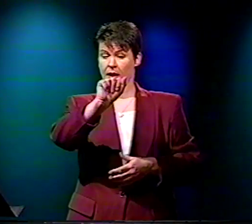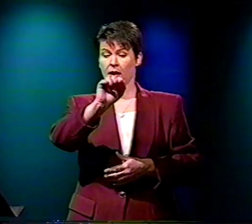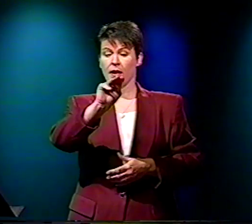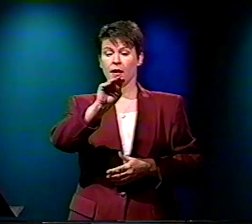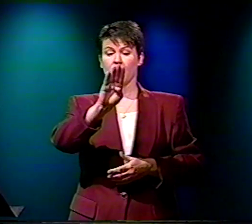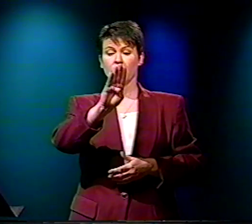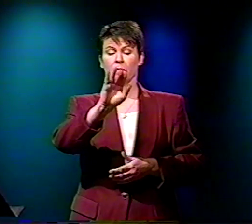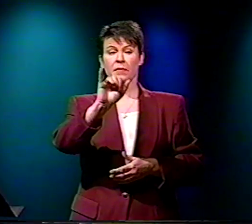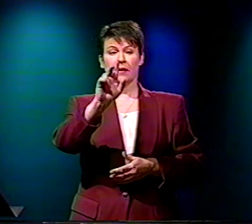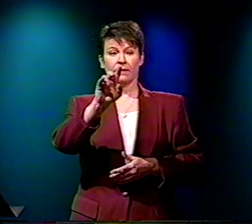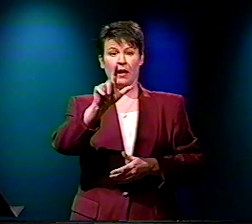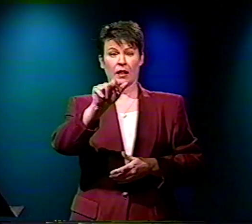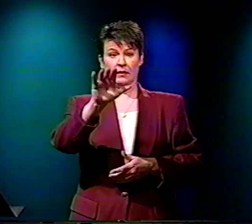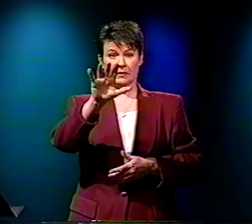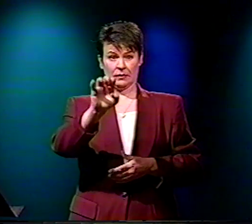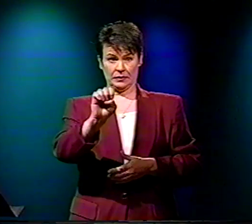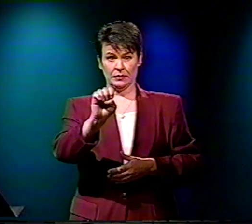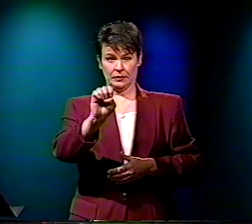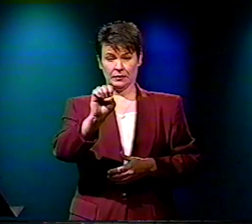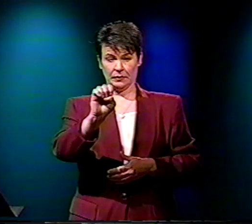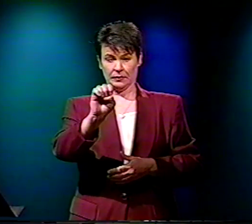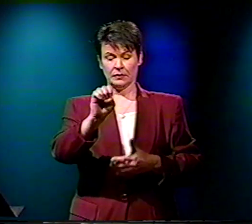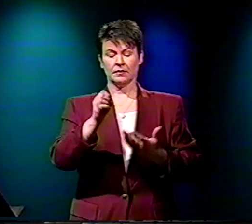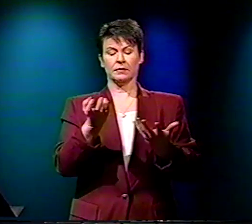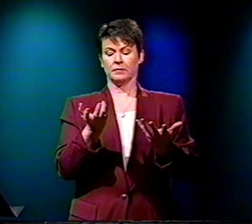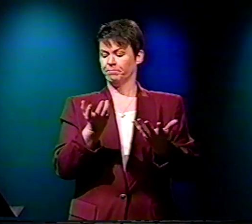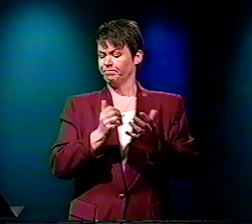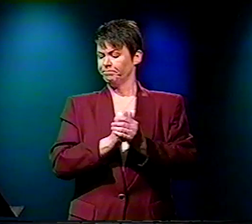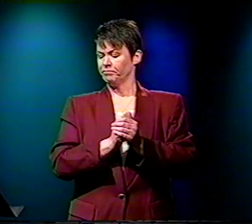The first mechanism is that of ambivalence.